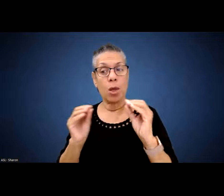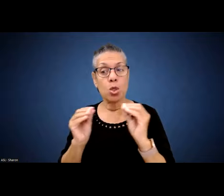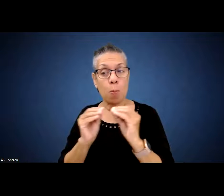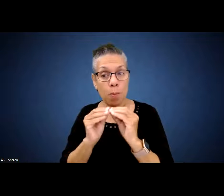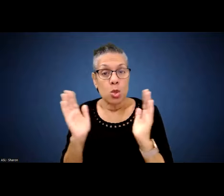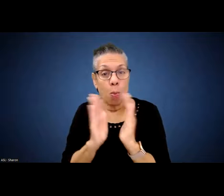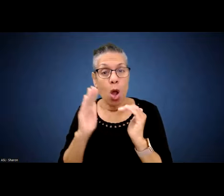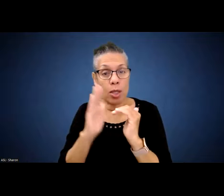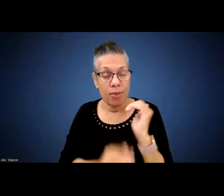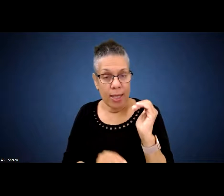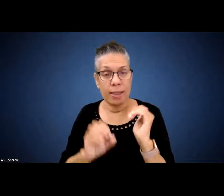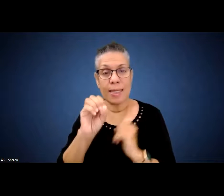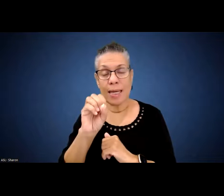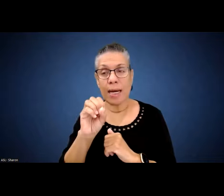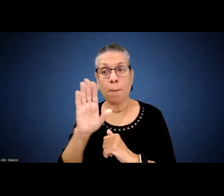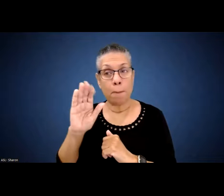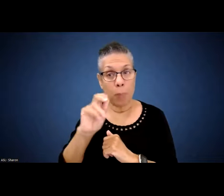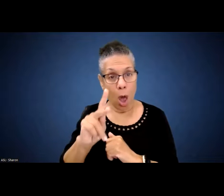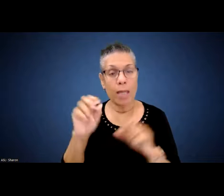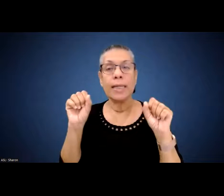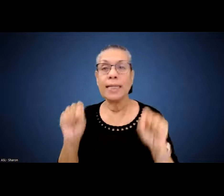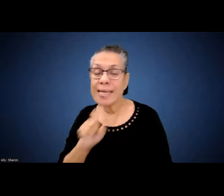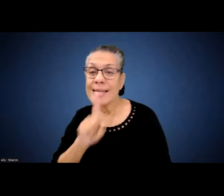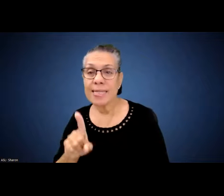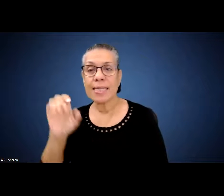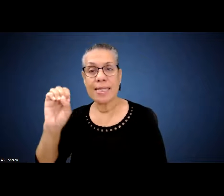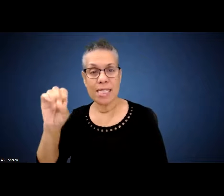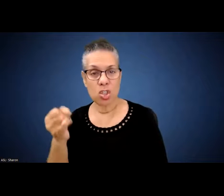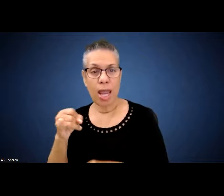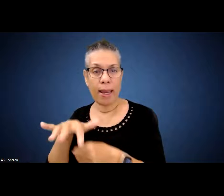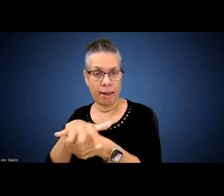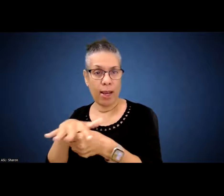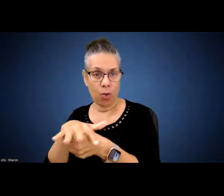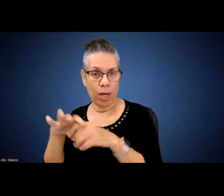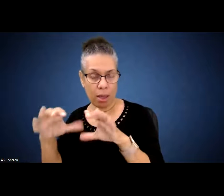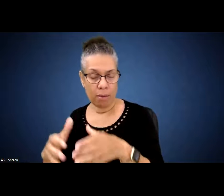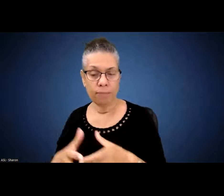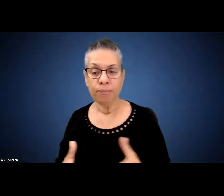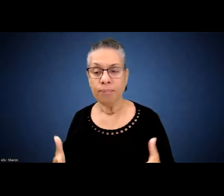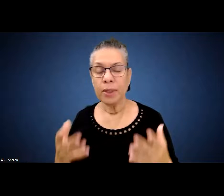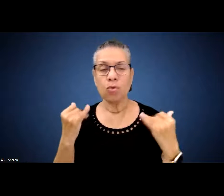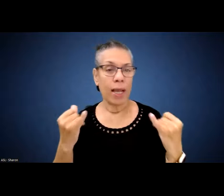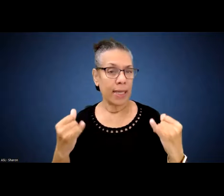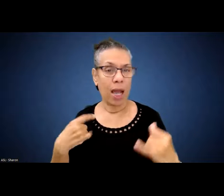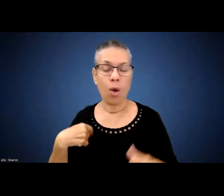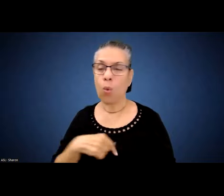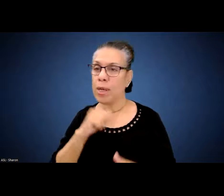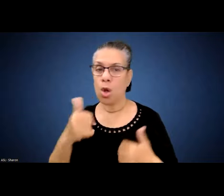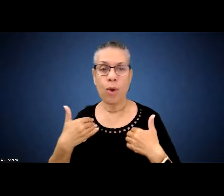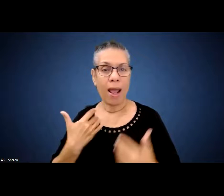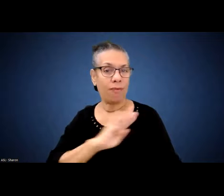an EJ population. So with that, we don't have implementing